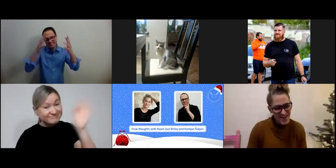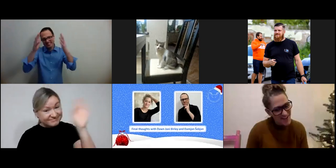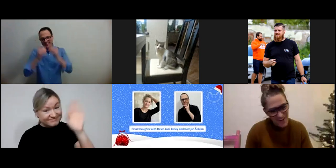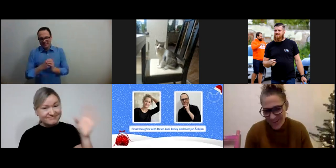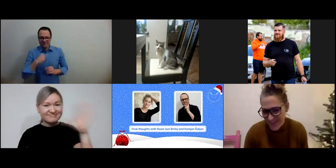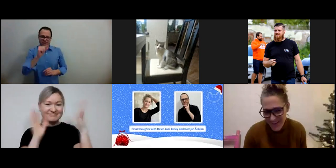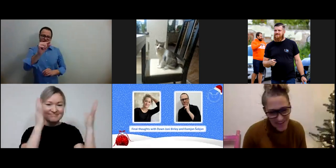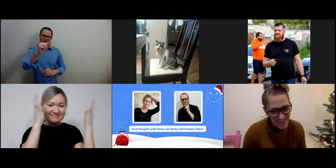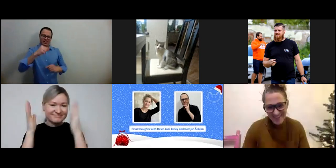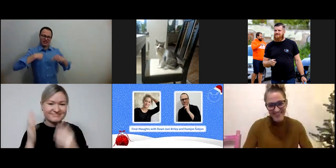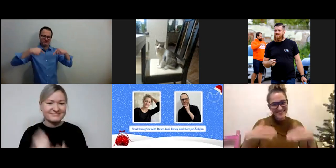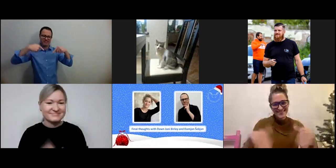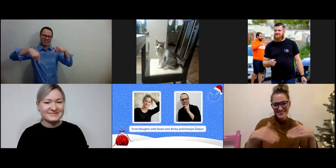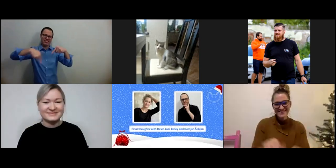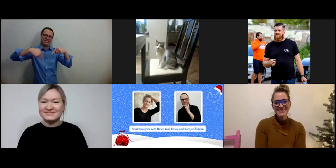Hello.